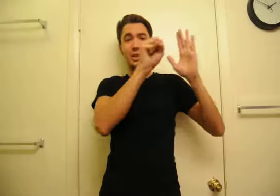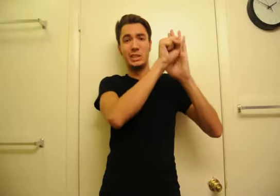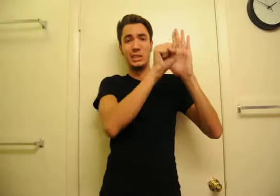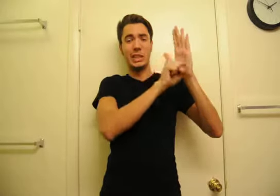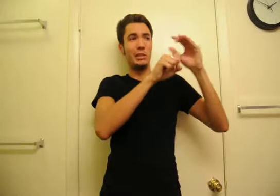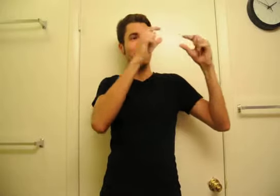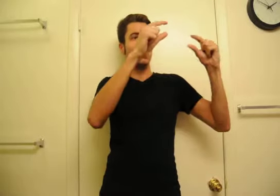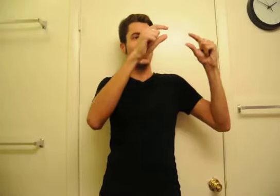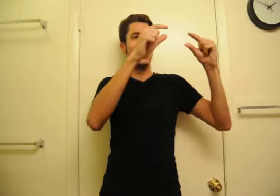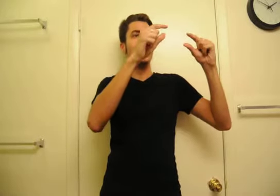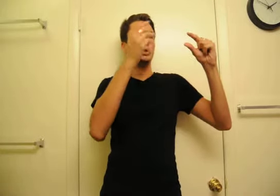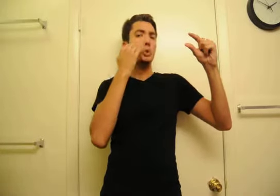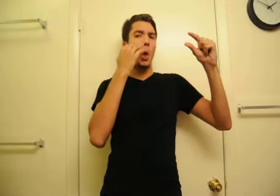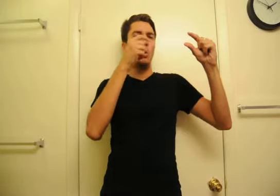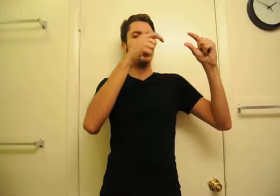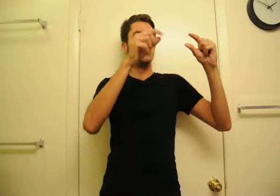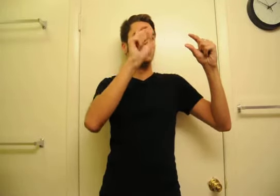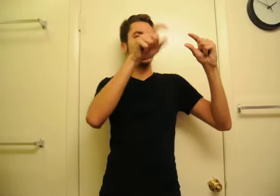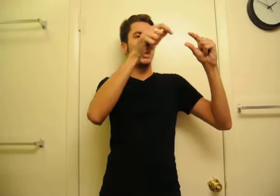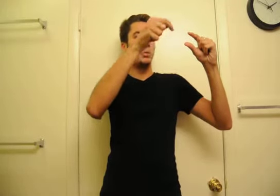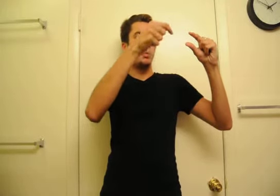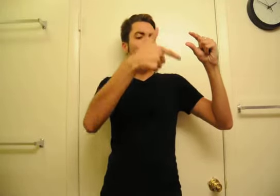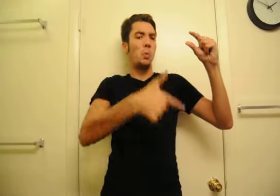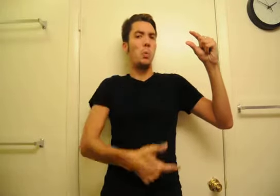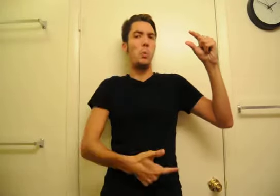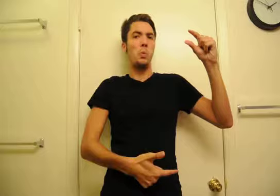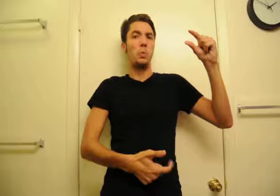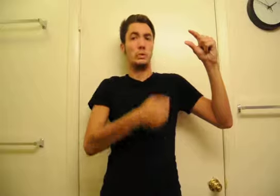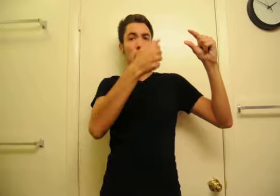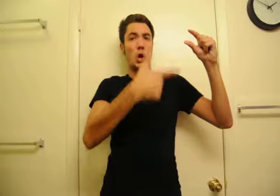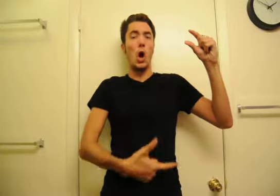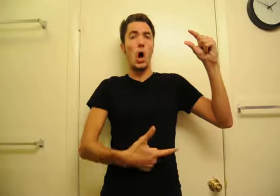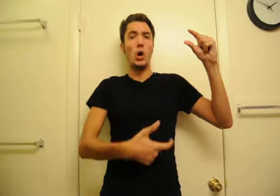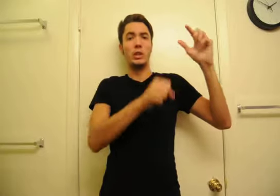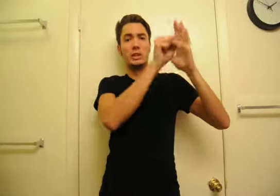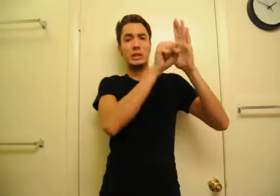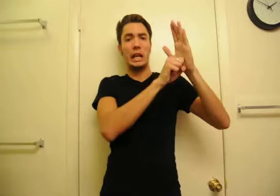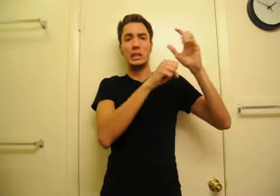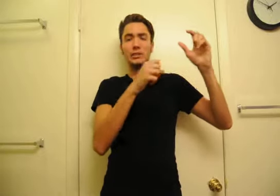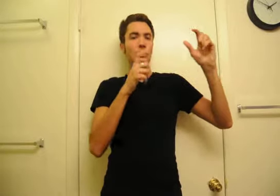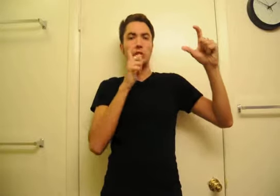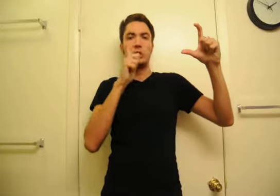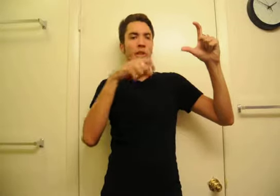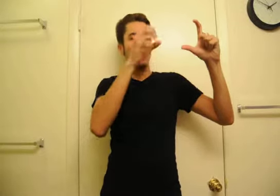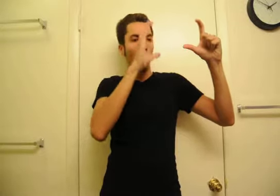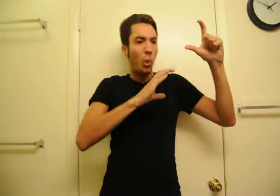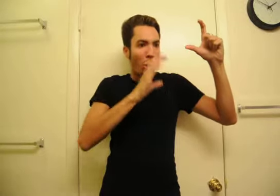the pop-up menu. Also on the web, when the text is too small, what you do is hold down the control key and hit plus, plus, plus.